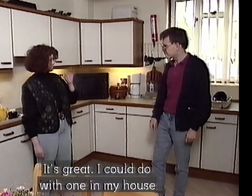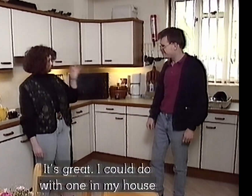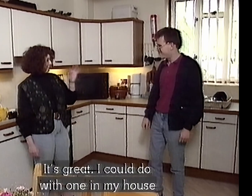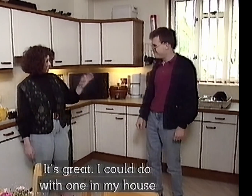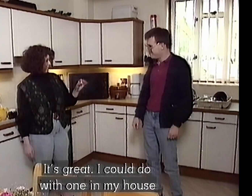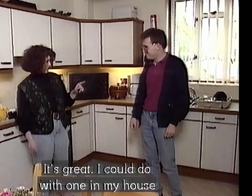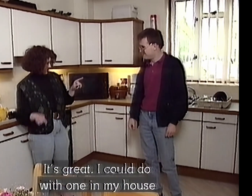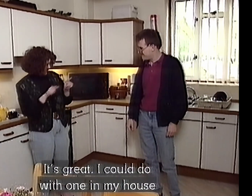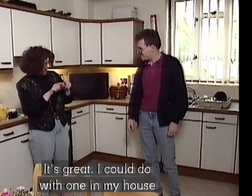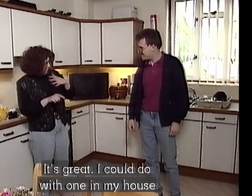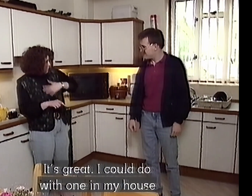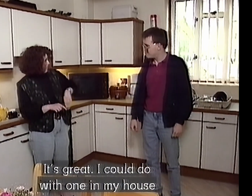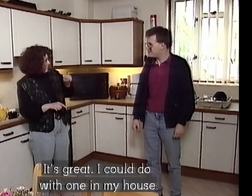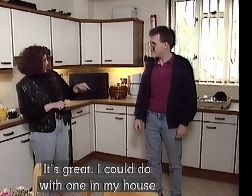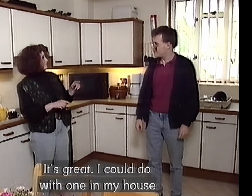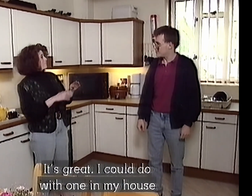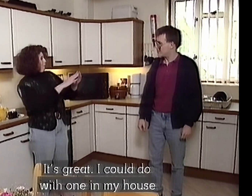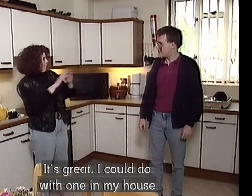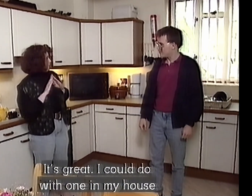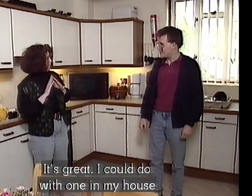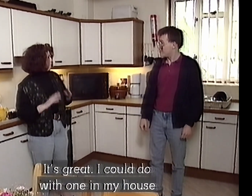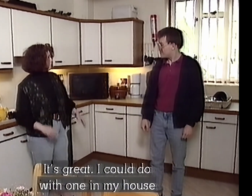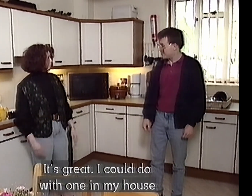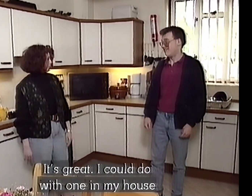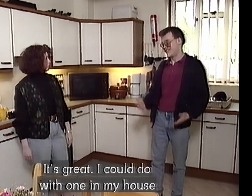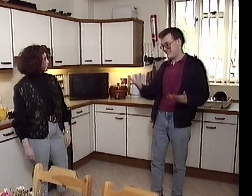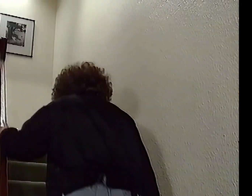It's great. I could do with one of these in my house.